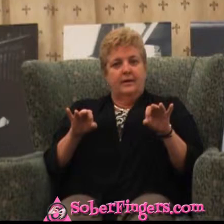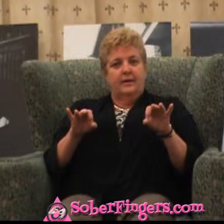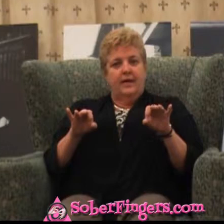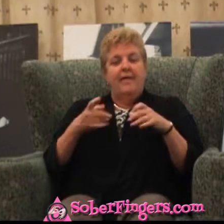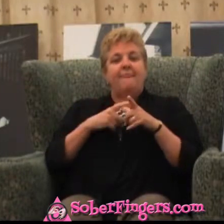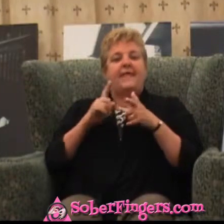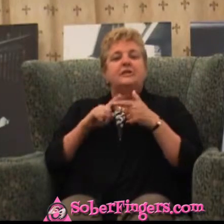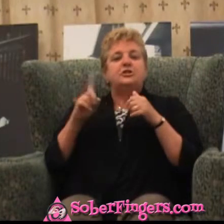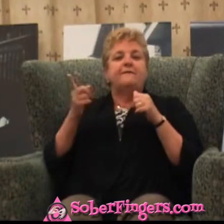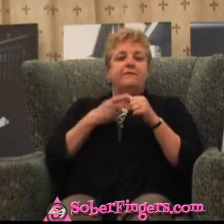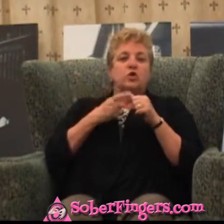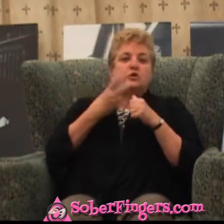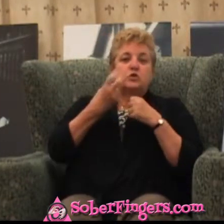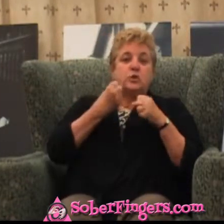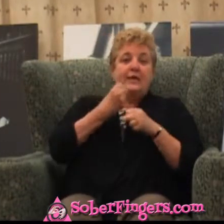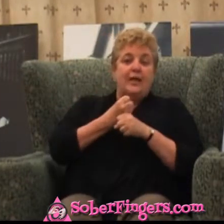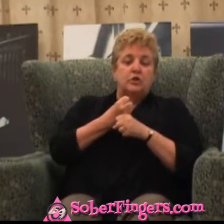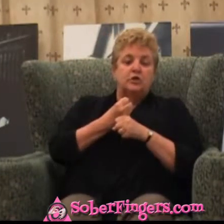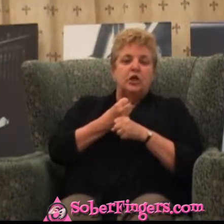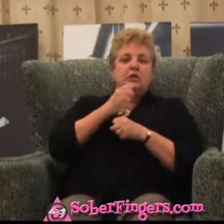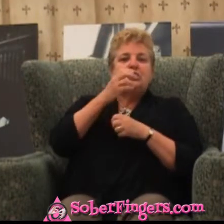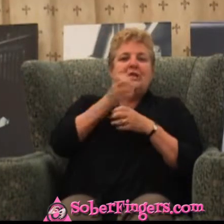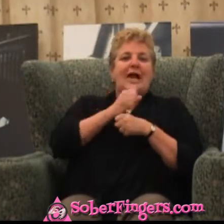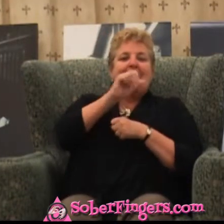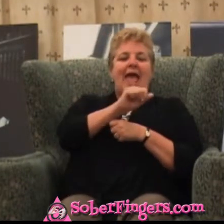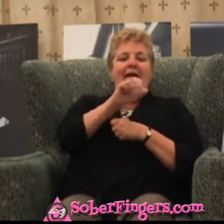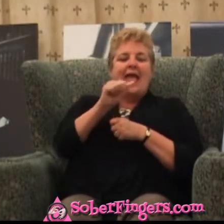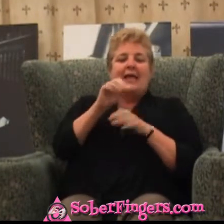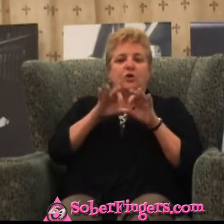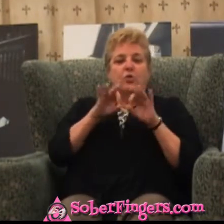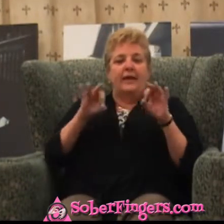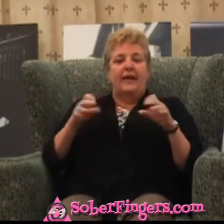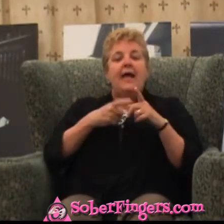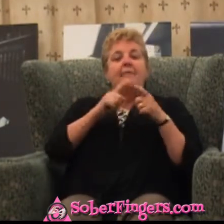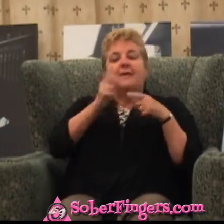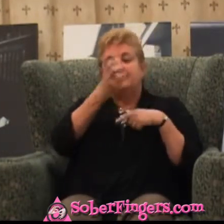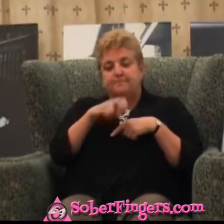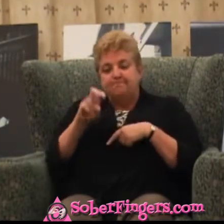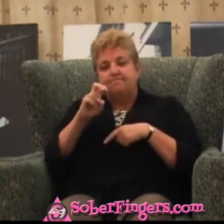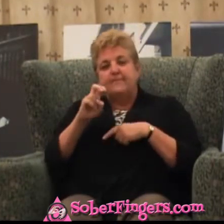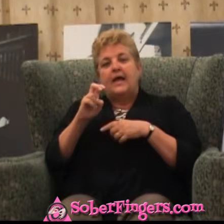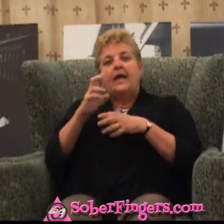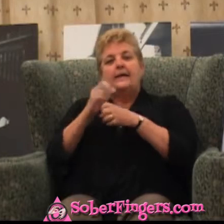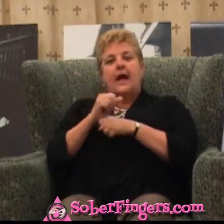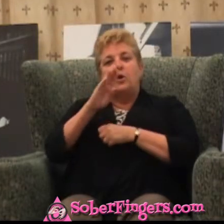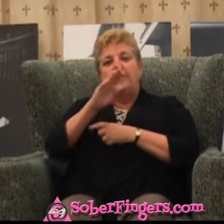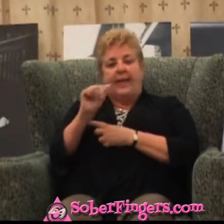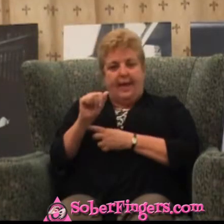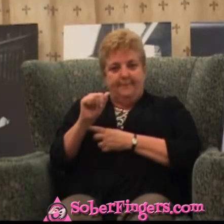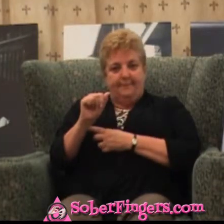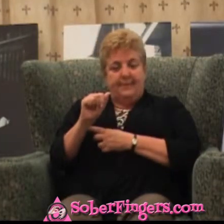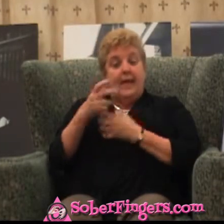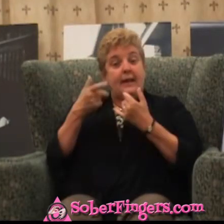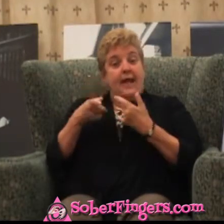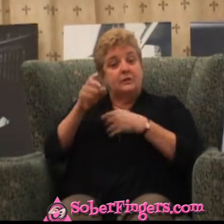for the first 2 years of college. And then she went to Cal State LA to finish up her diploma. Now she's working 2